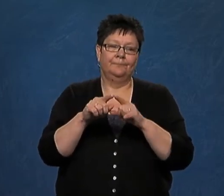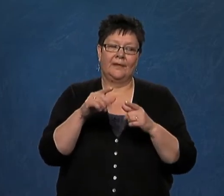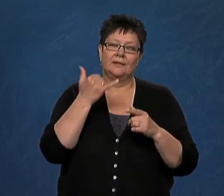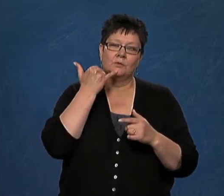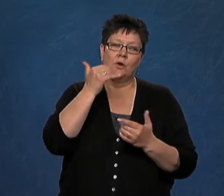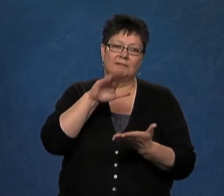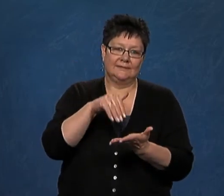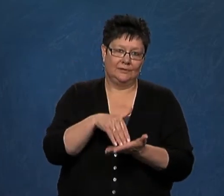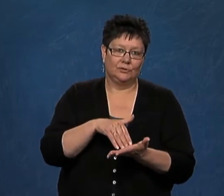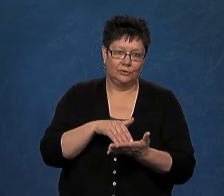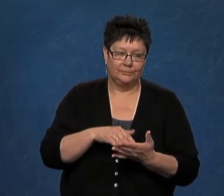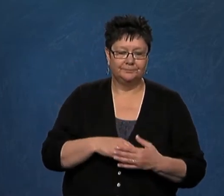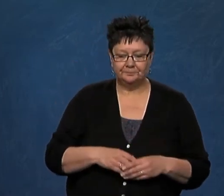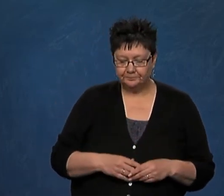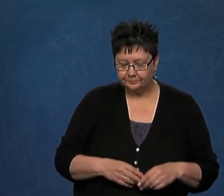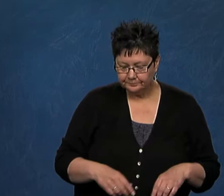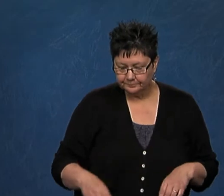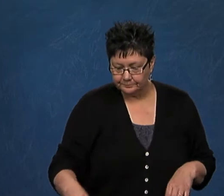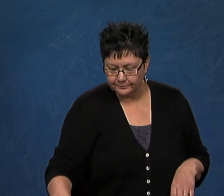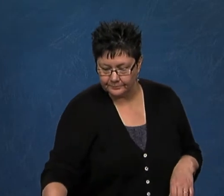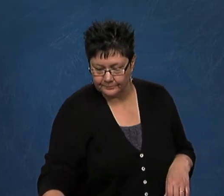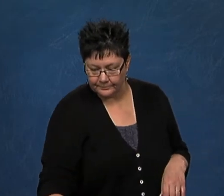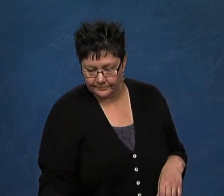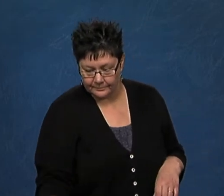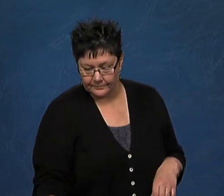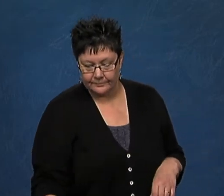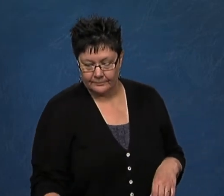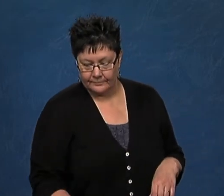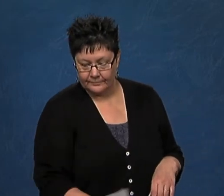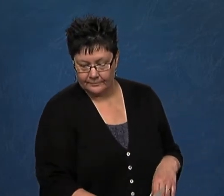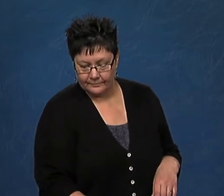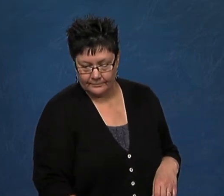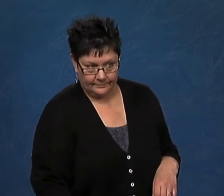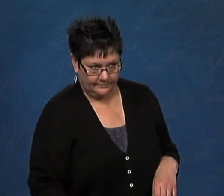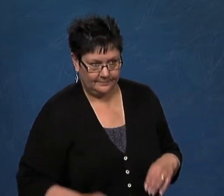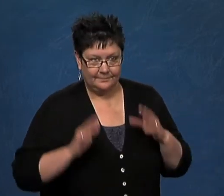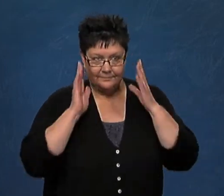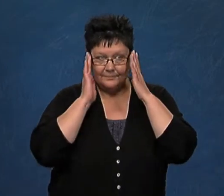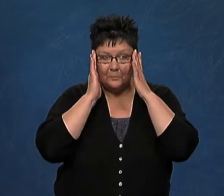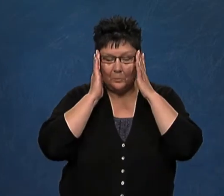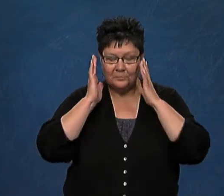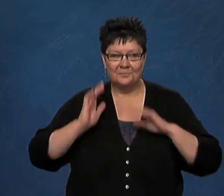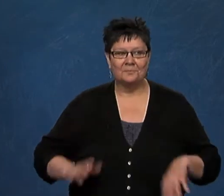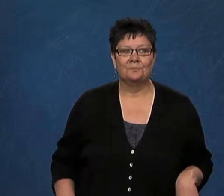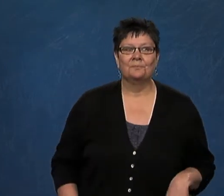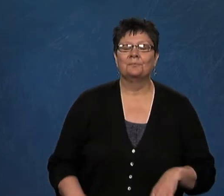is very typical to a call center, and what we see being used as VRS.